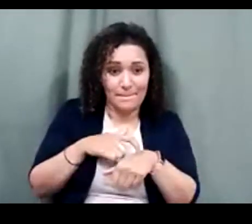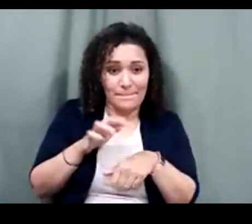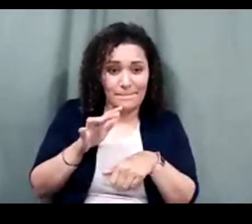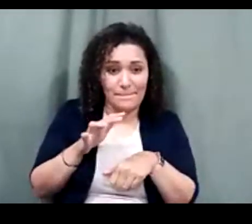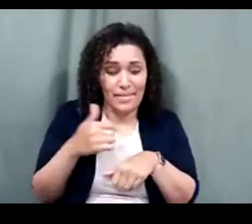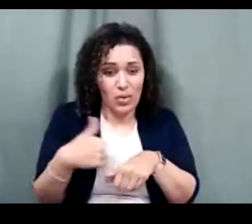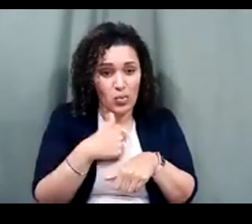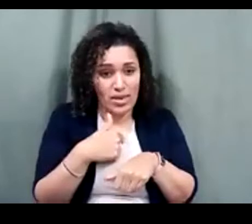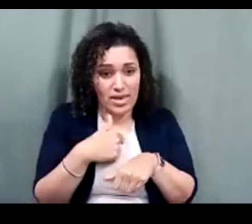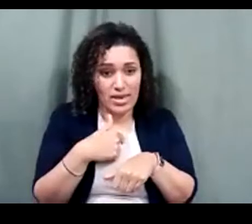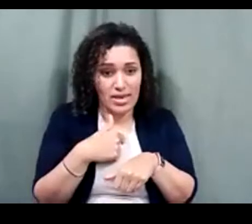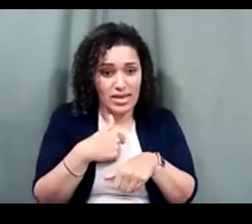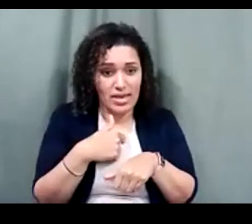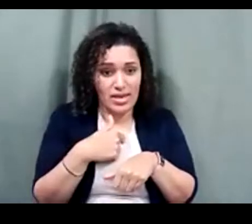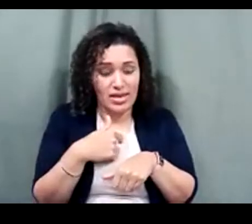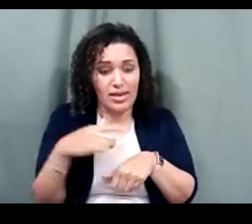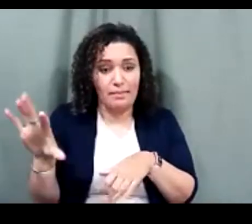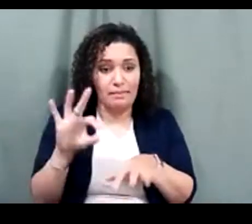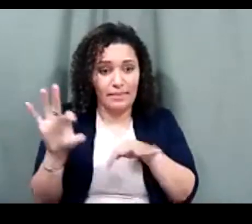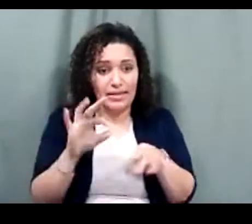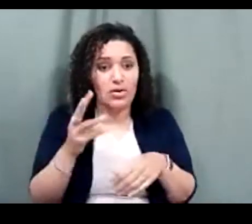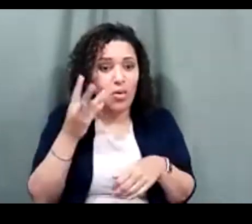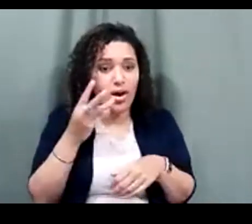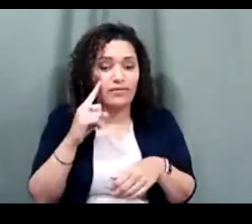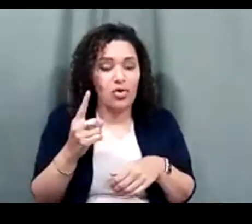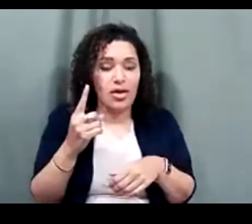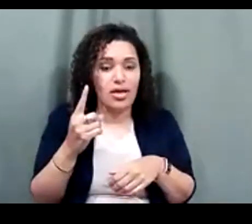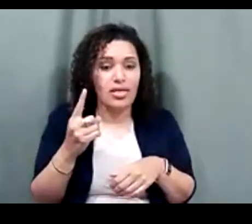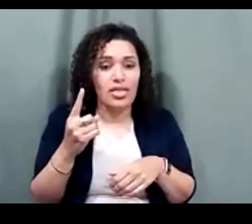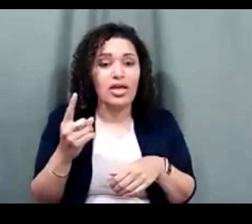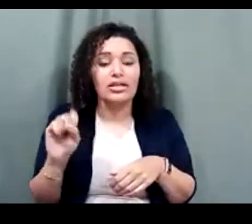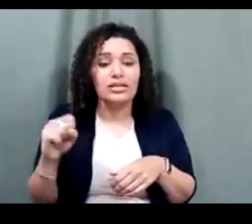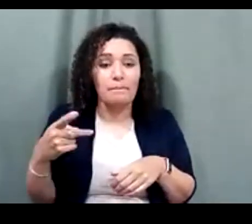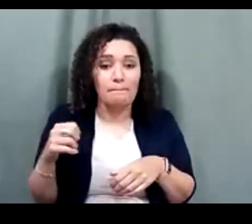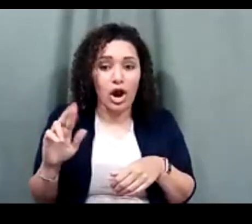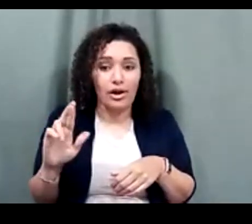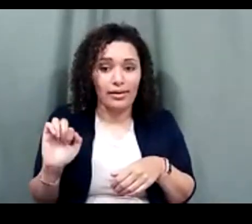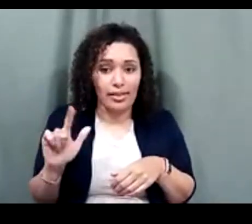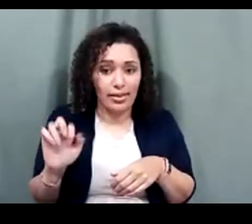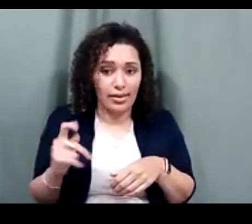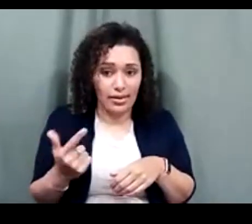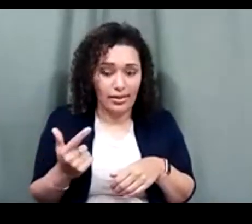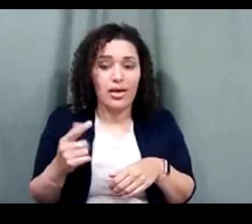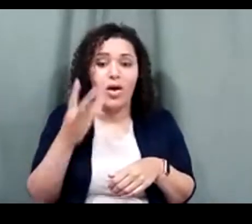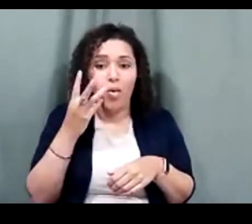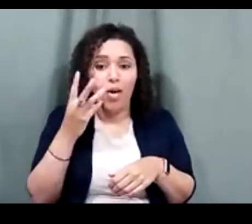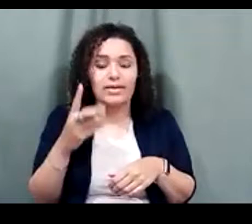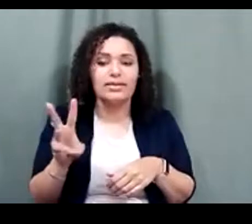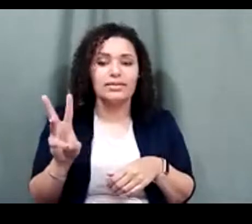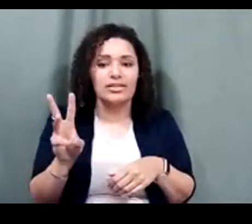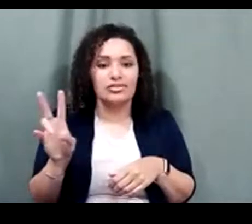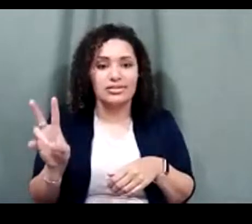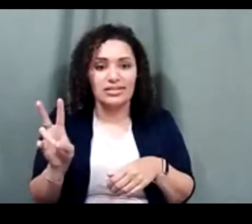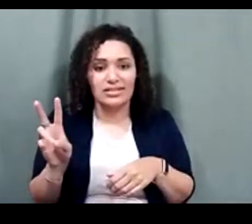we set aside, or we picked wine for sparkling wine this year. About 600 to 700 cases, and